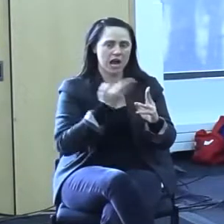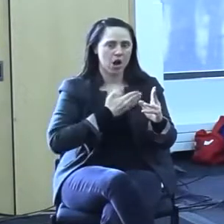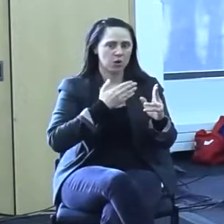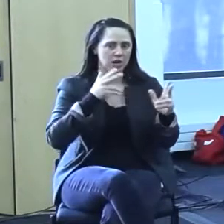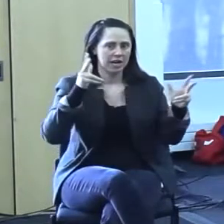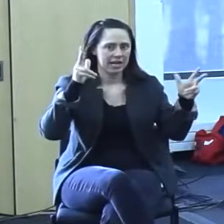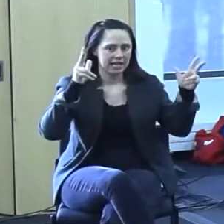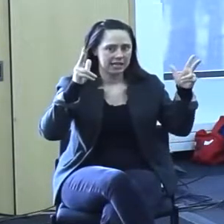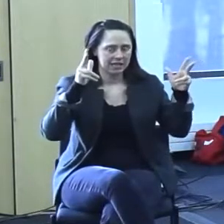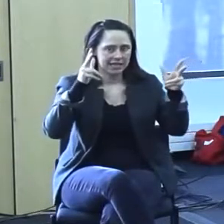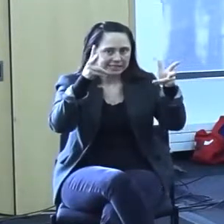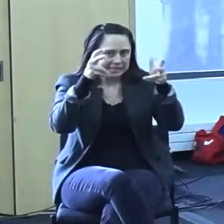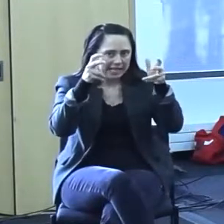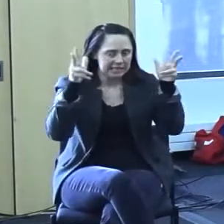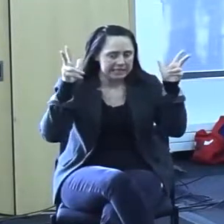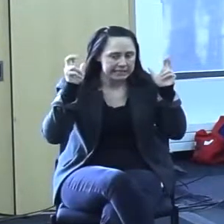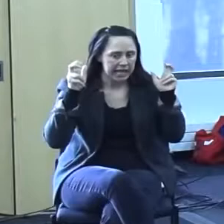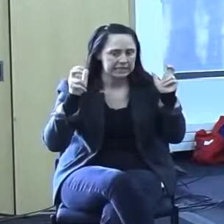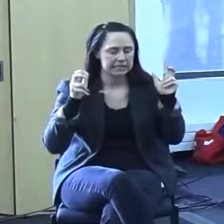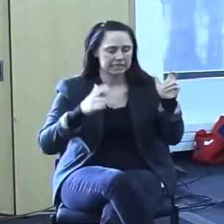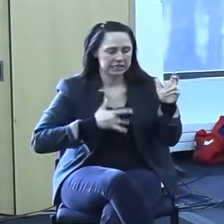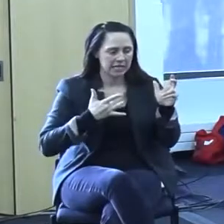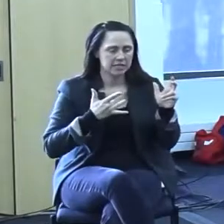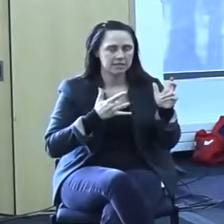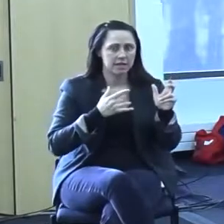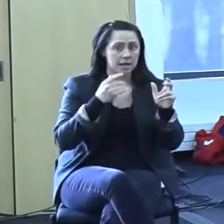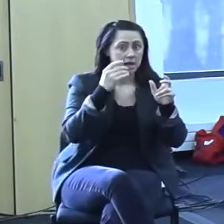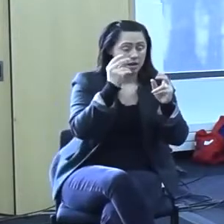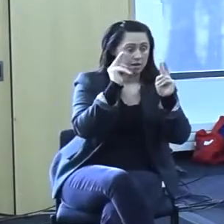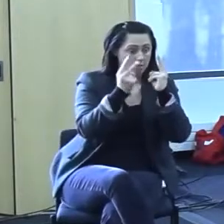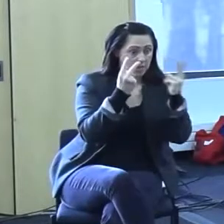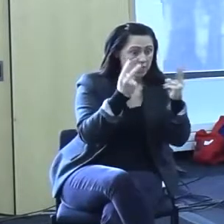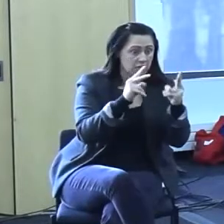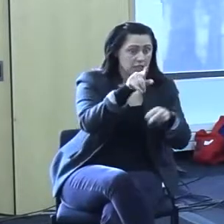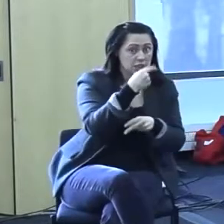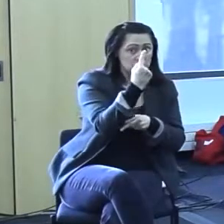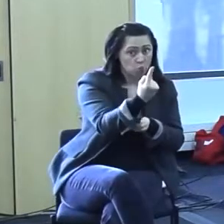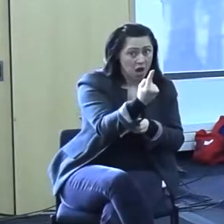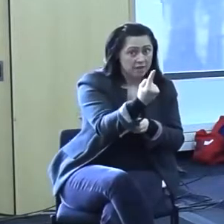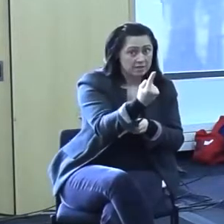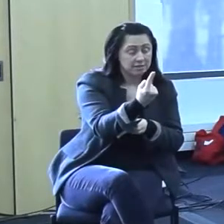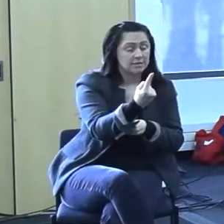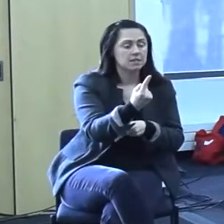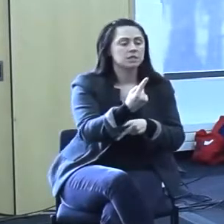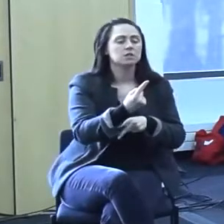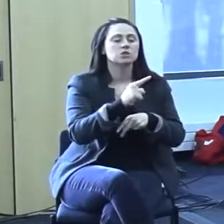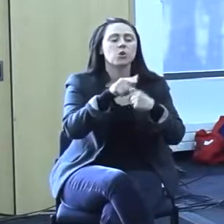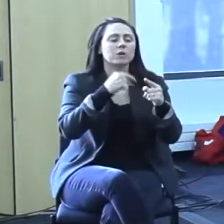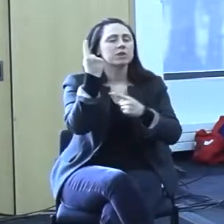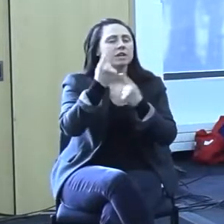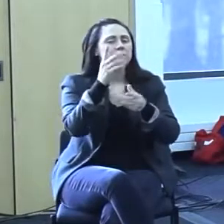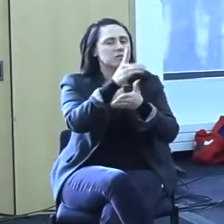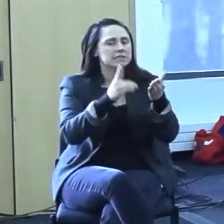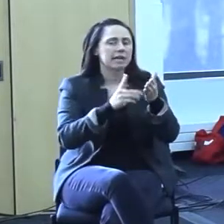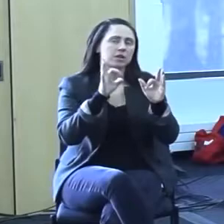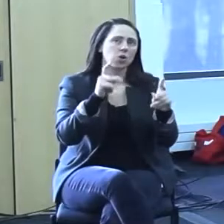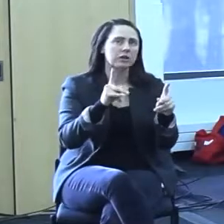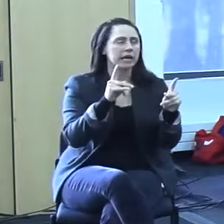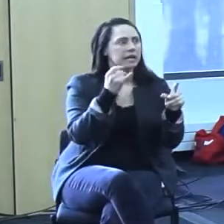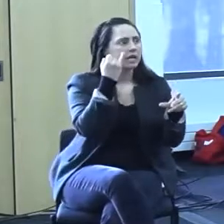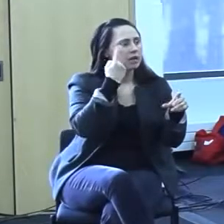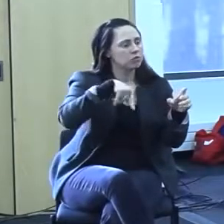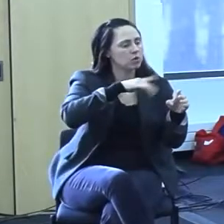senses. Vision is just one of 5. So when we're thinking about design is, okay, if